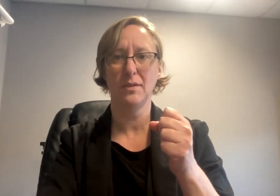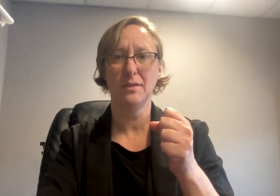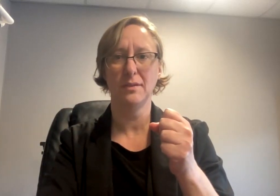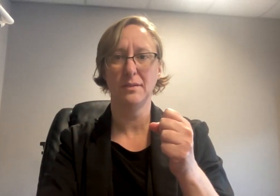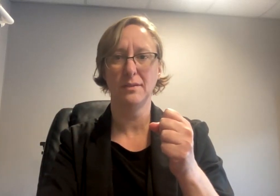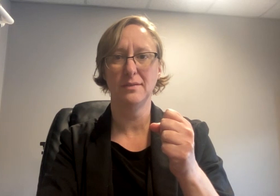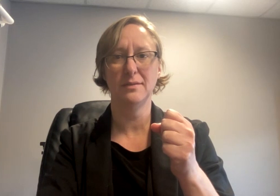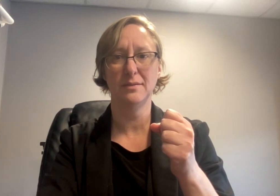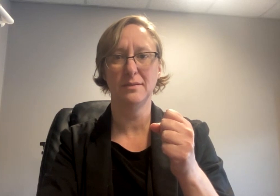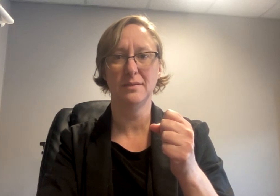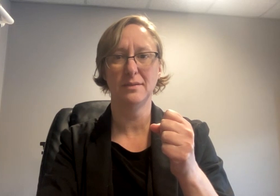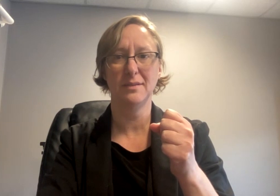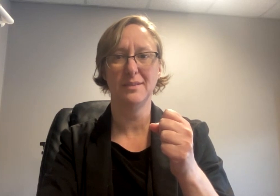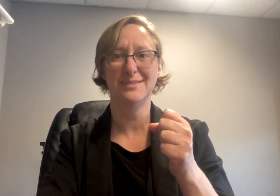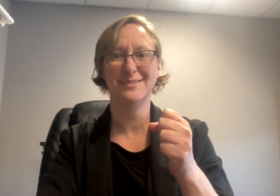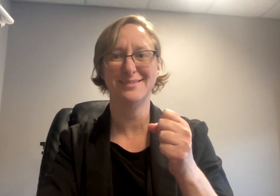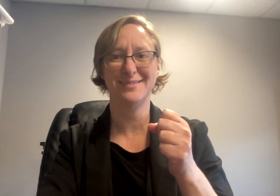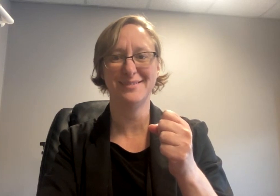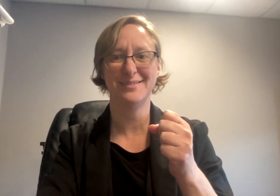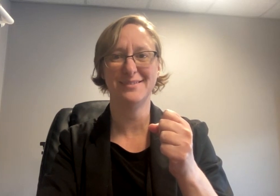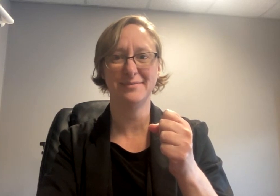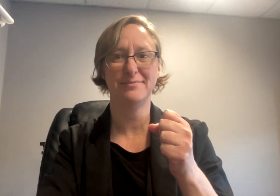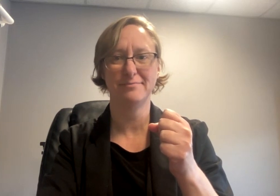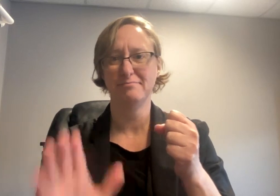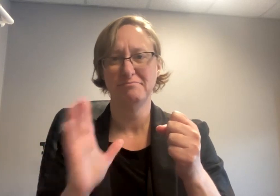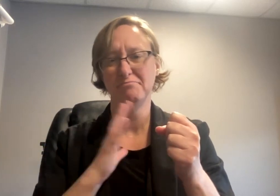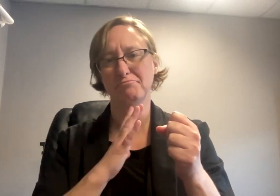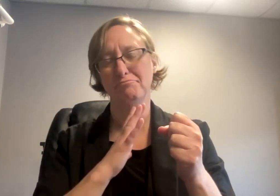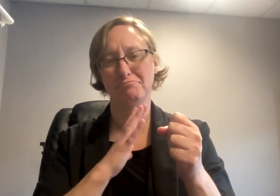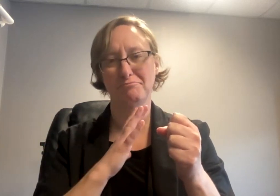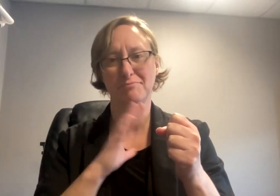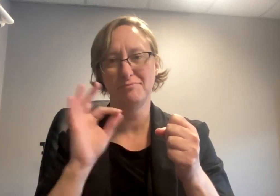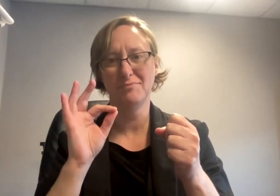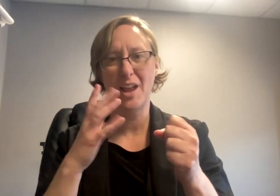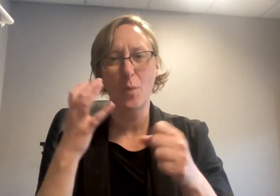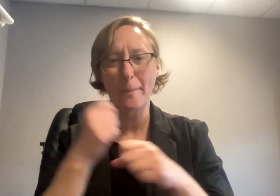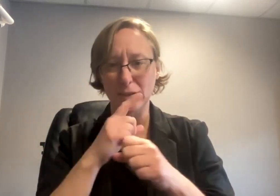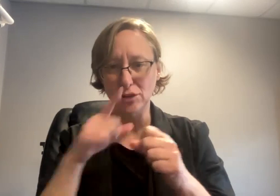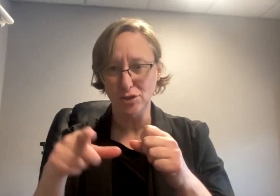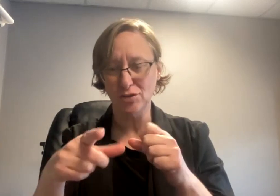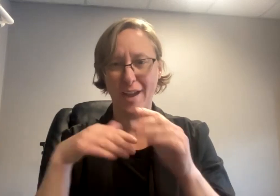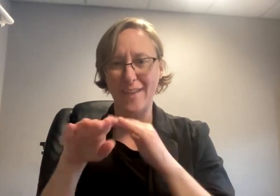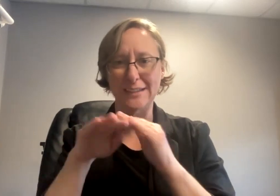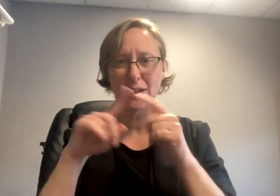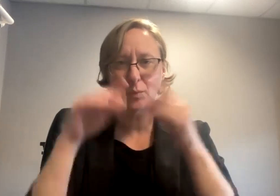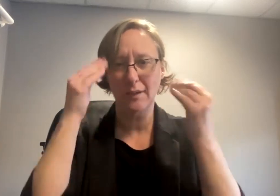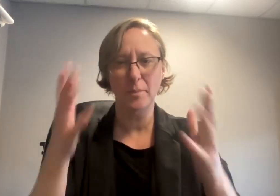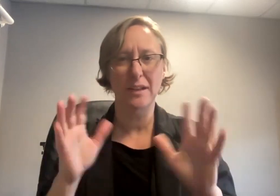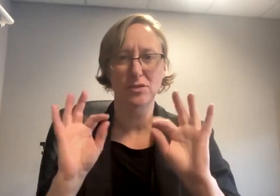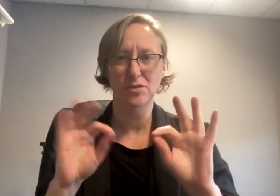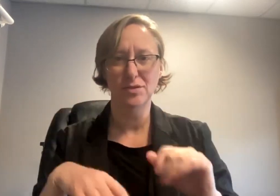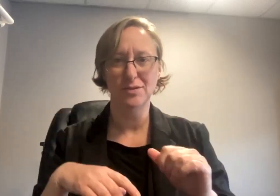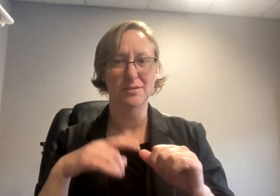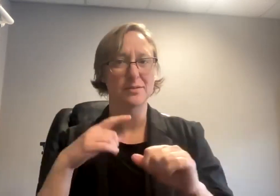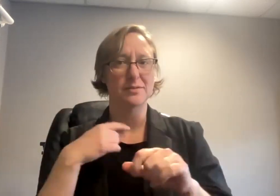be distracting. And if I put her down, she'll bark. This is Daisy. Okay, that's Oh, okay. that's fine. We just